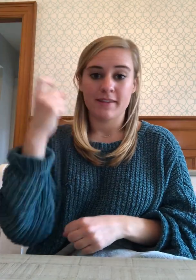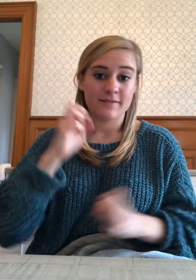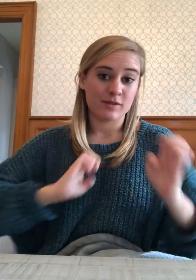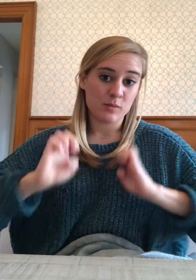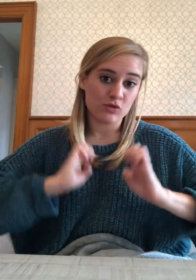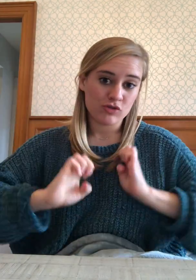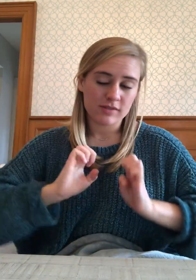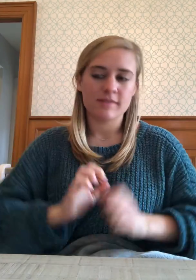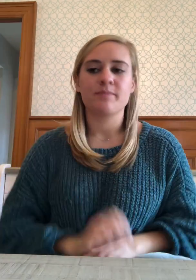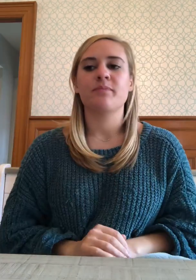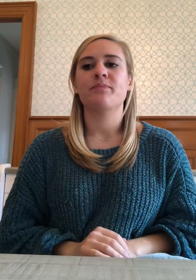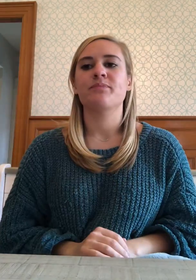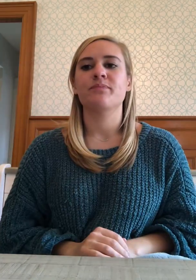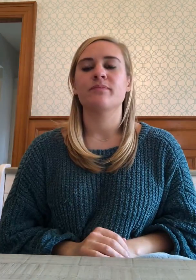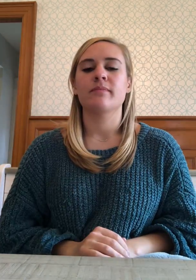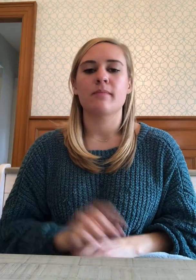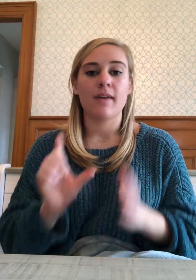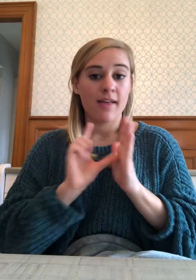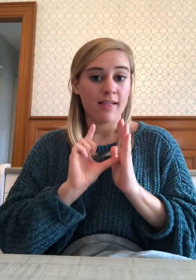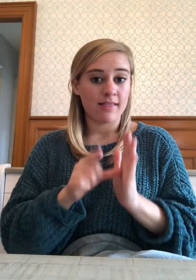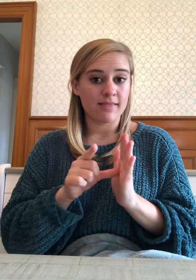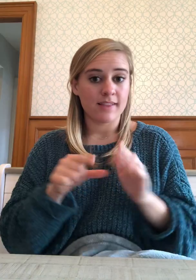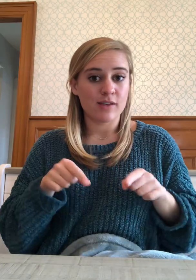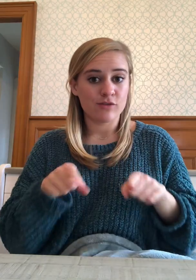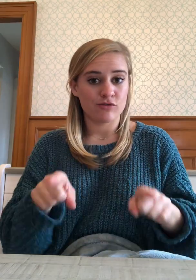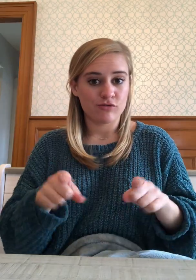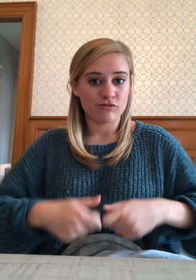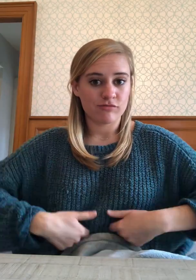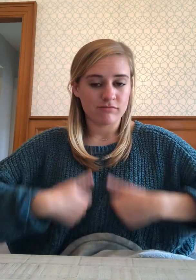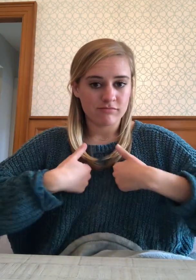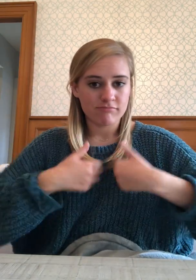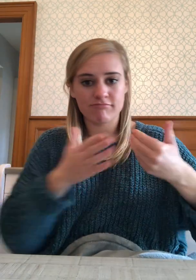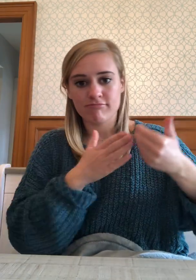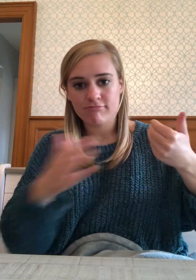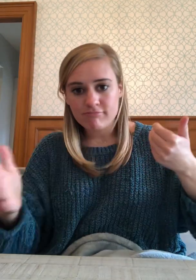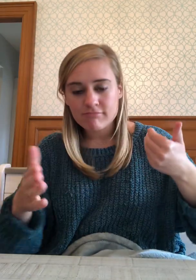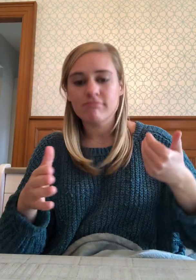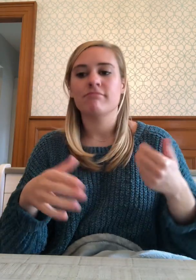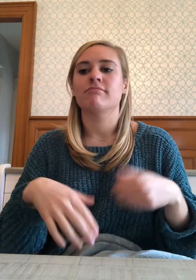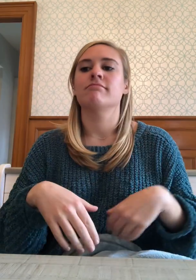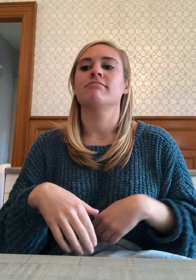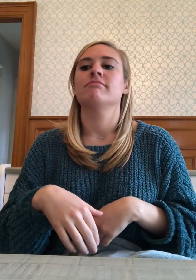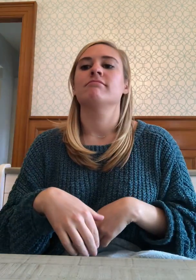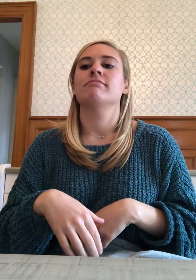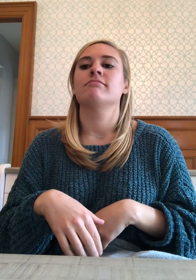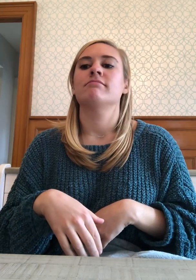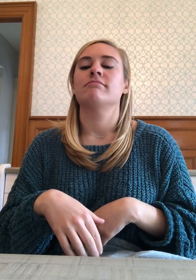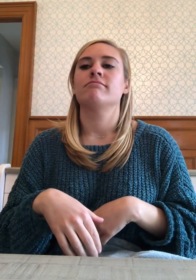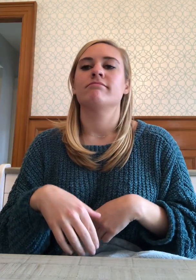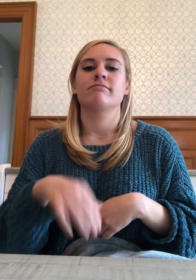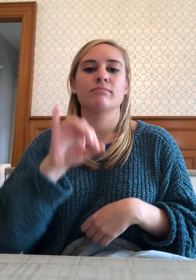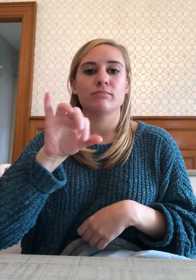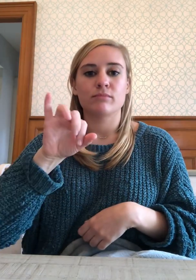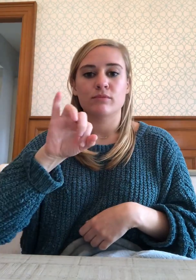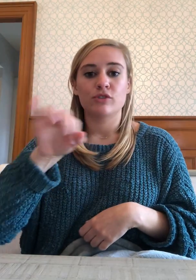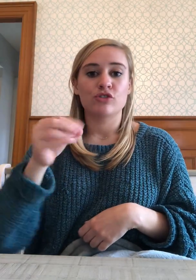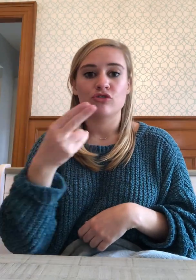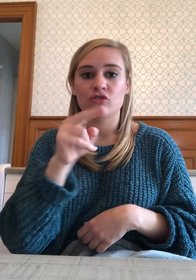On with life. That is a meaningful habit. On with life, Johnny does well in school.